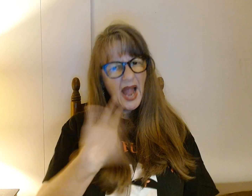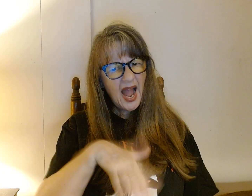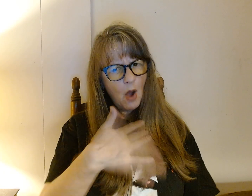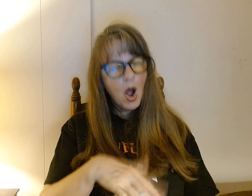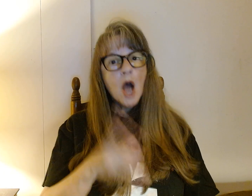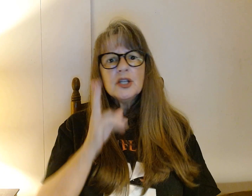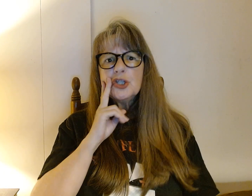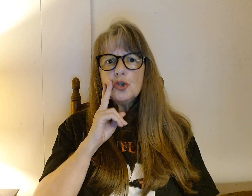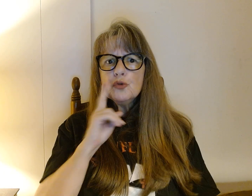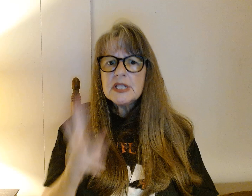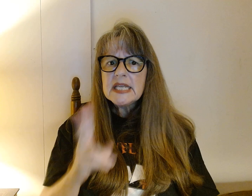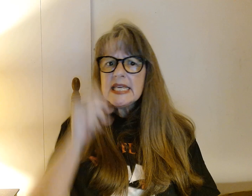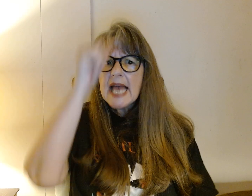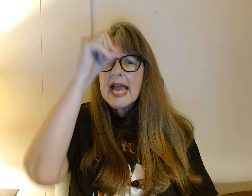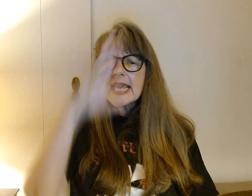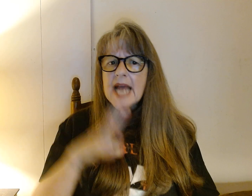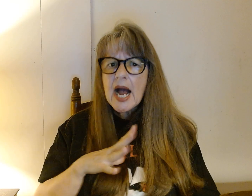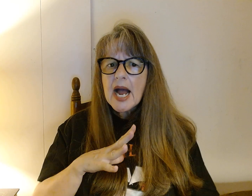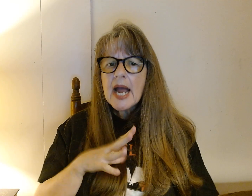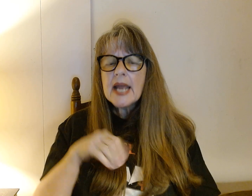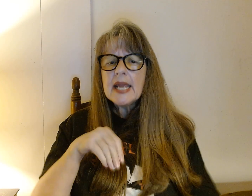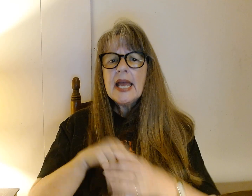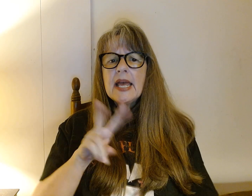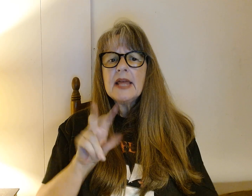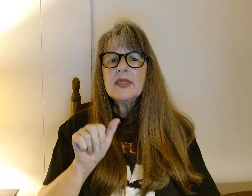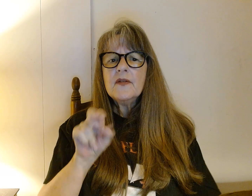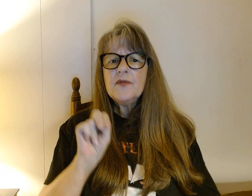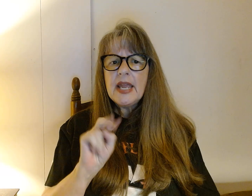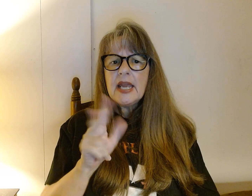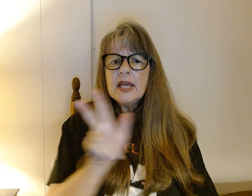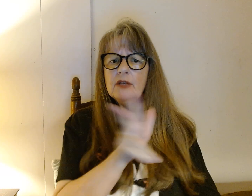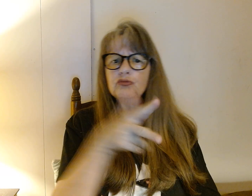Wow. Did you see that guy in the van?